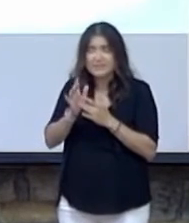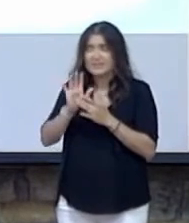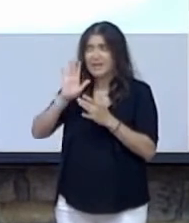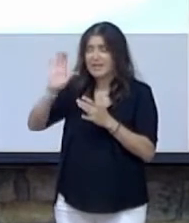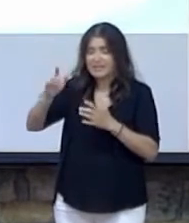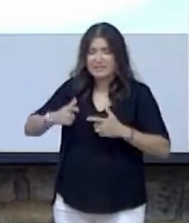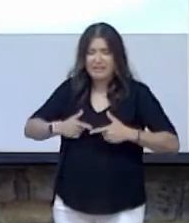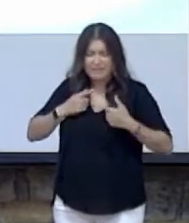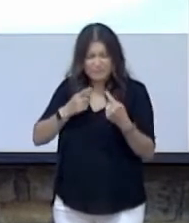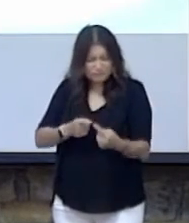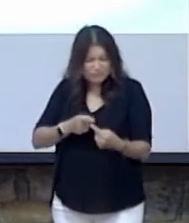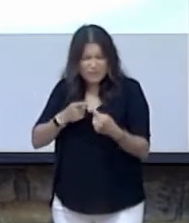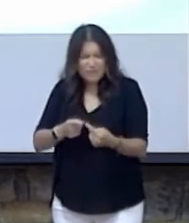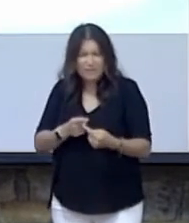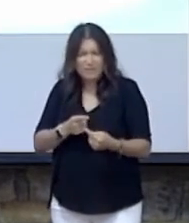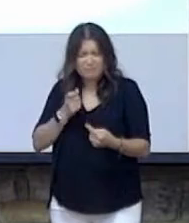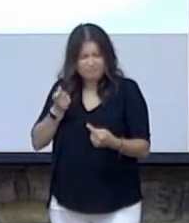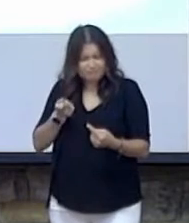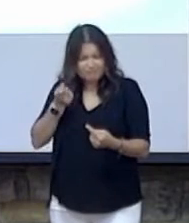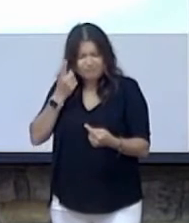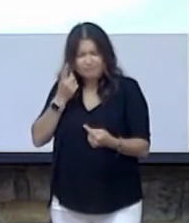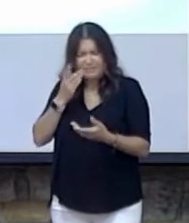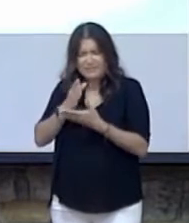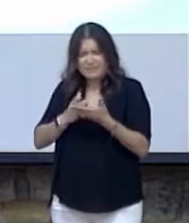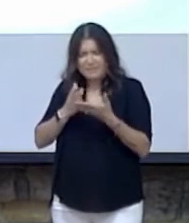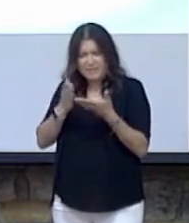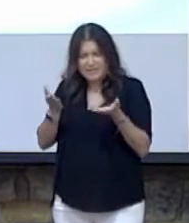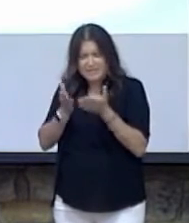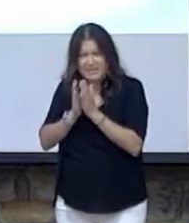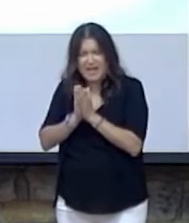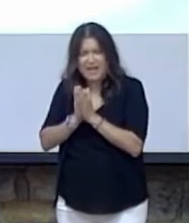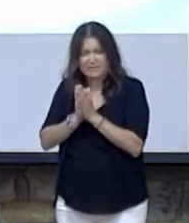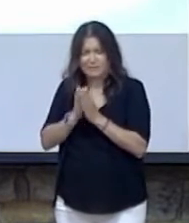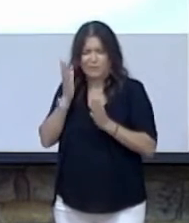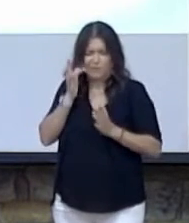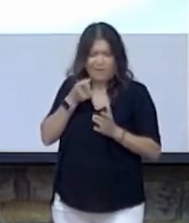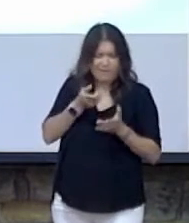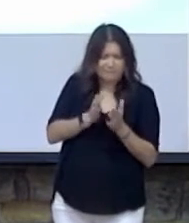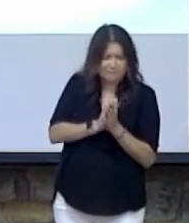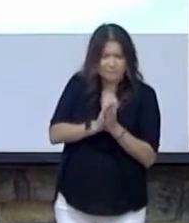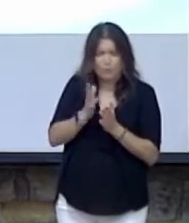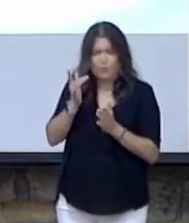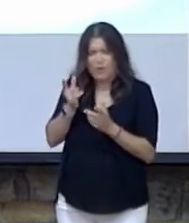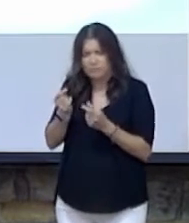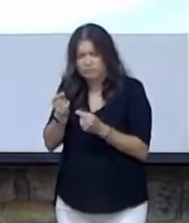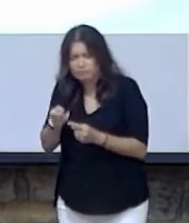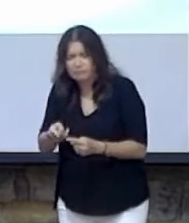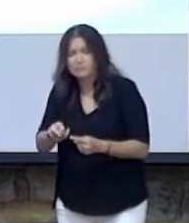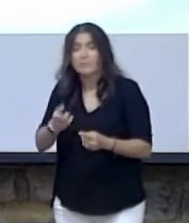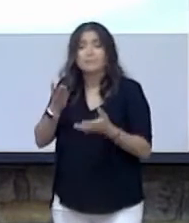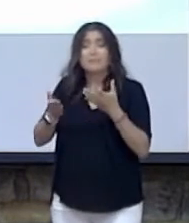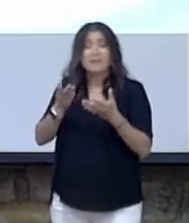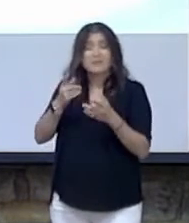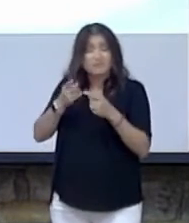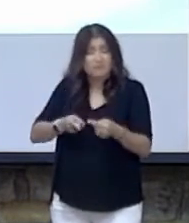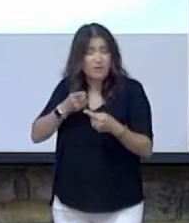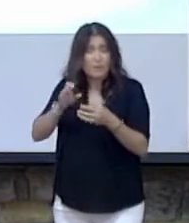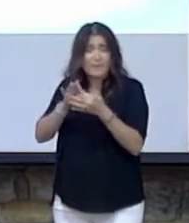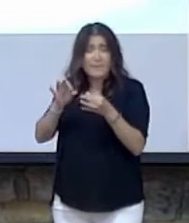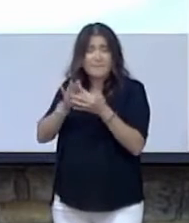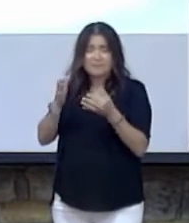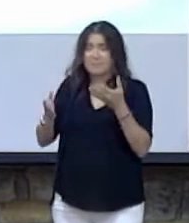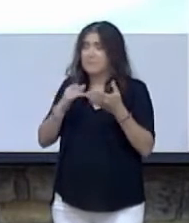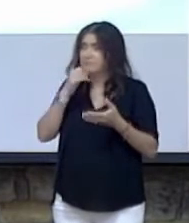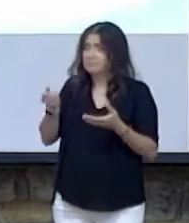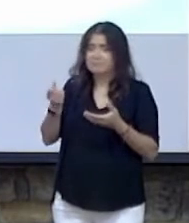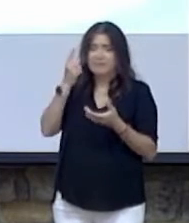that we struggle with some of the things he's asking of us. We may even struggle with the message. We may not understand it